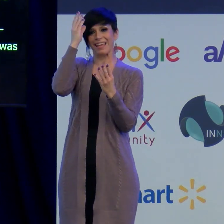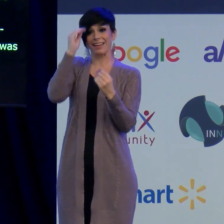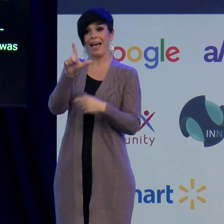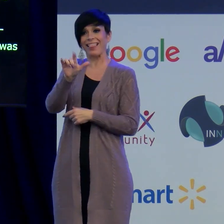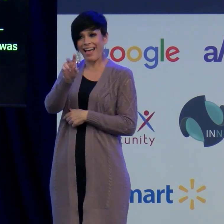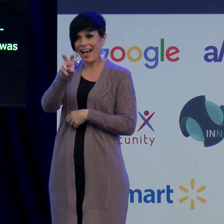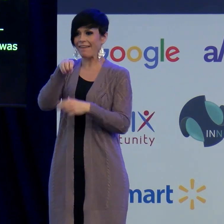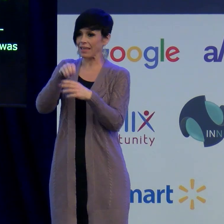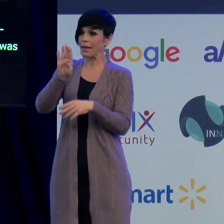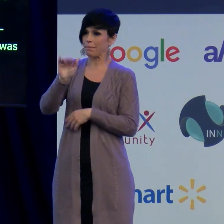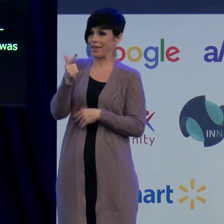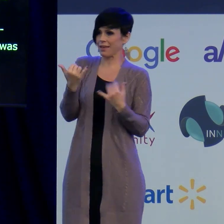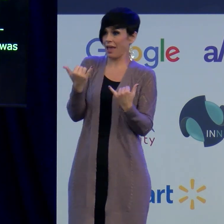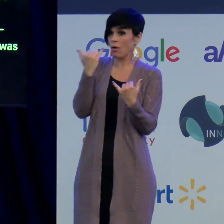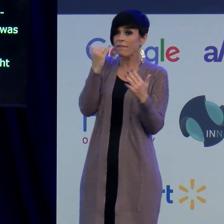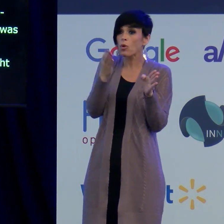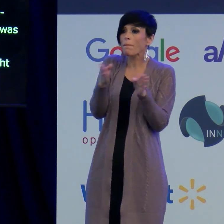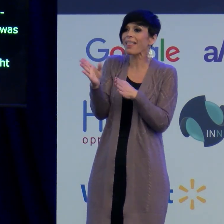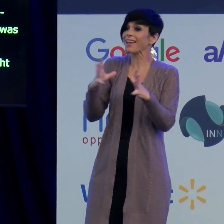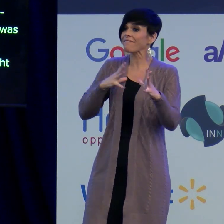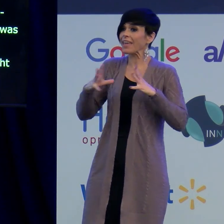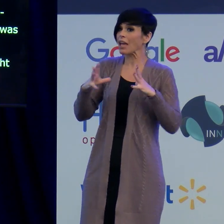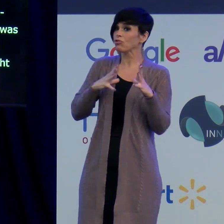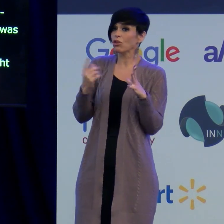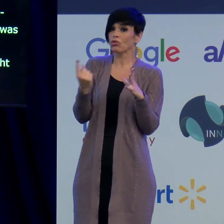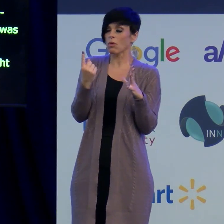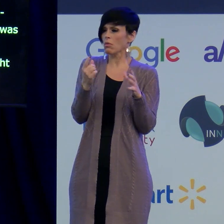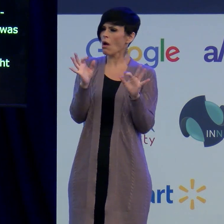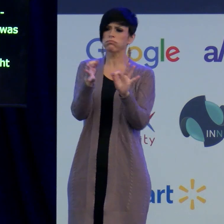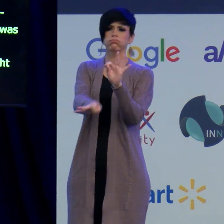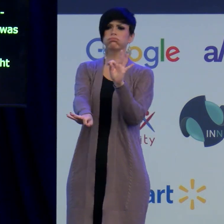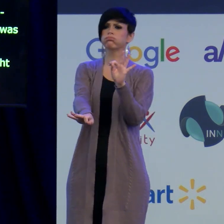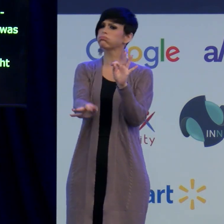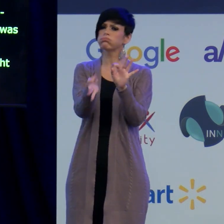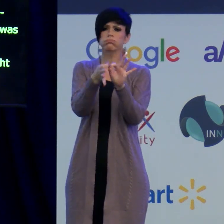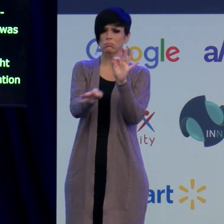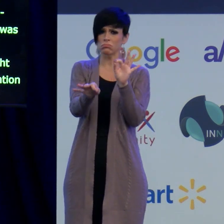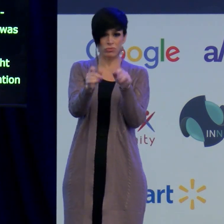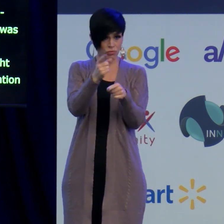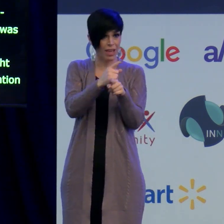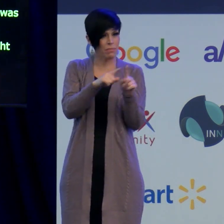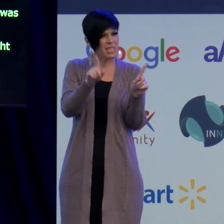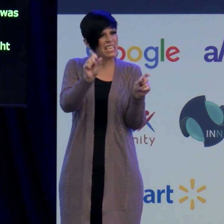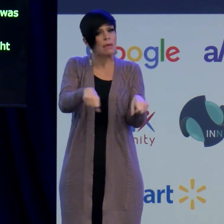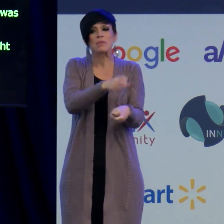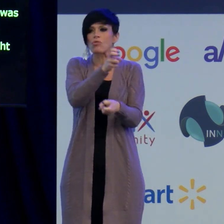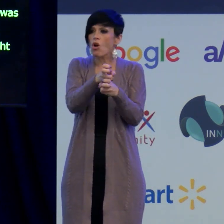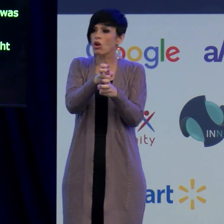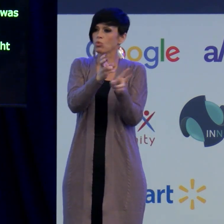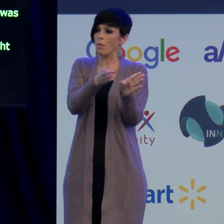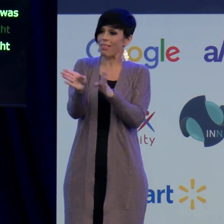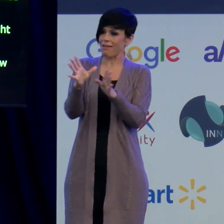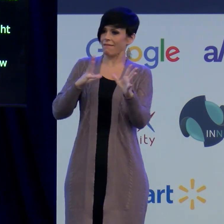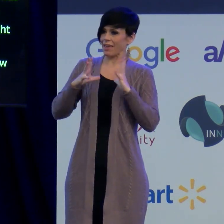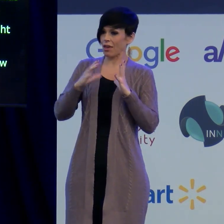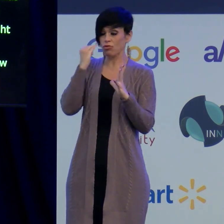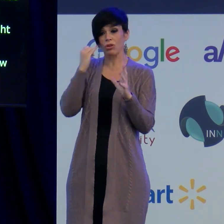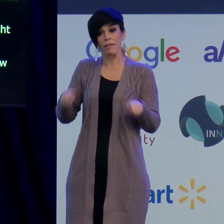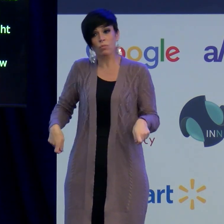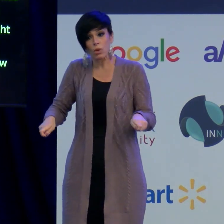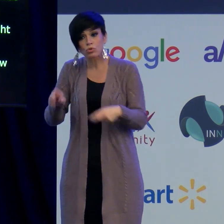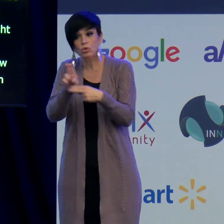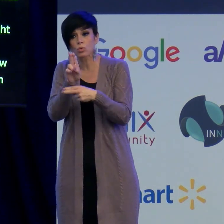in Bing if you're planning a vacation. Simple, right? But we all know how hard it can be to plan a vacation if you're a wheelchair user